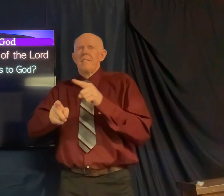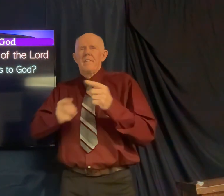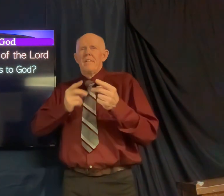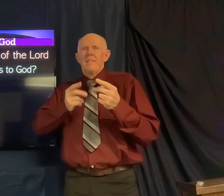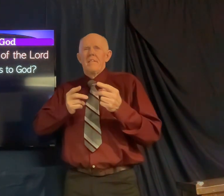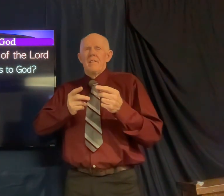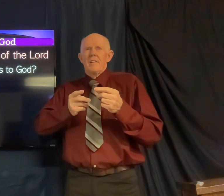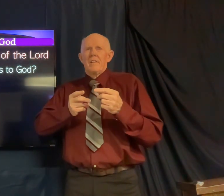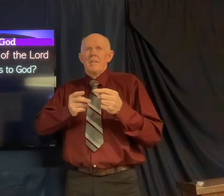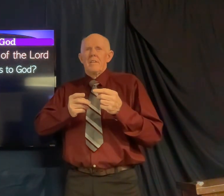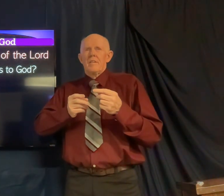many different